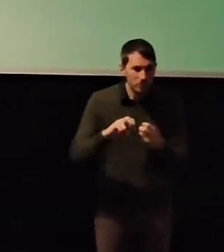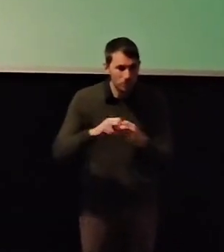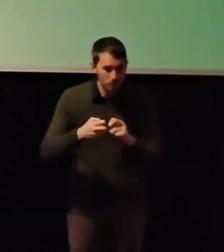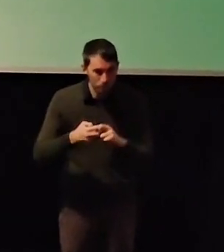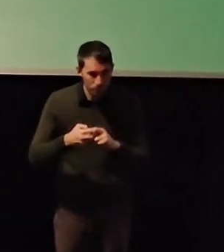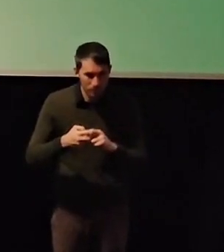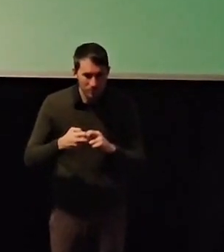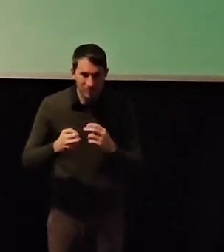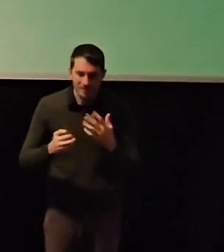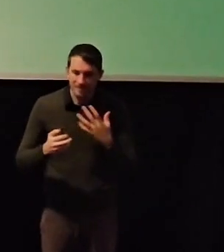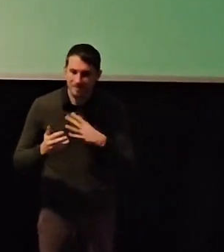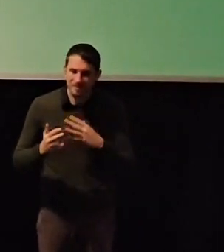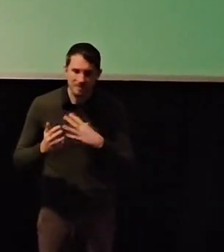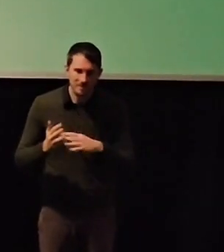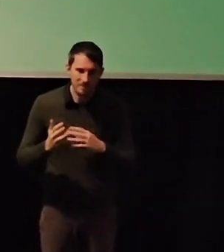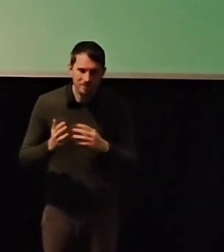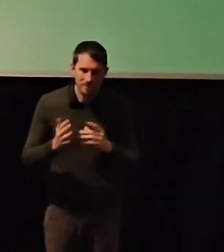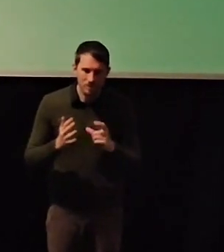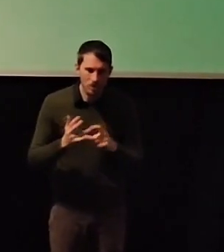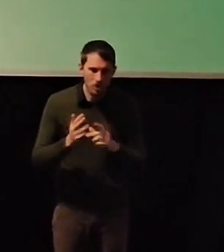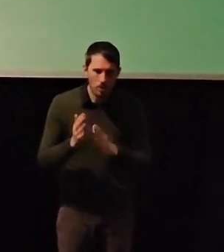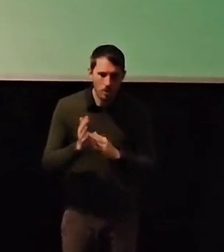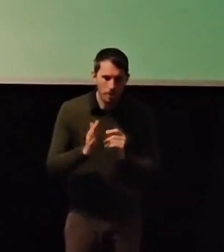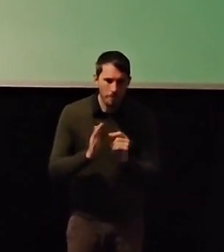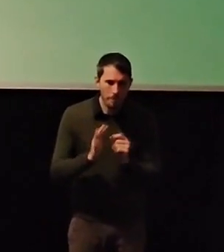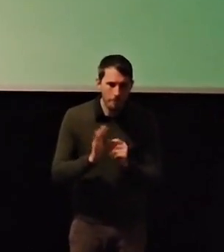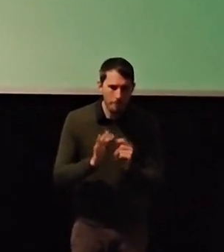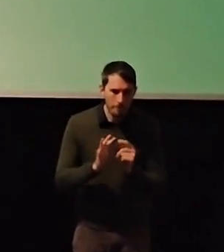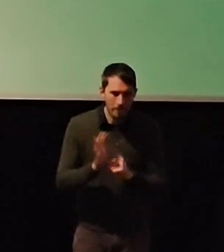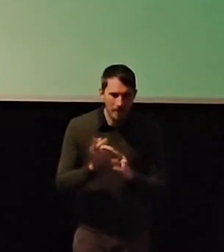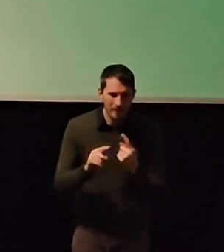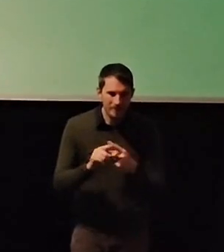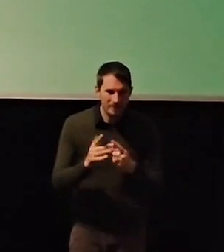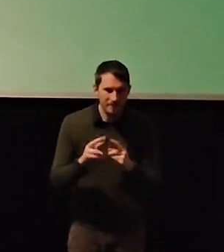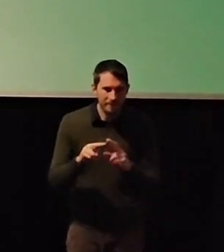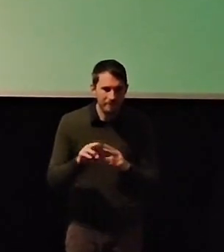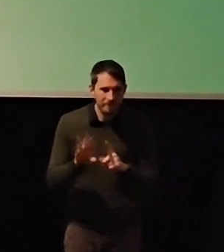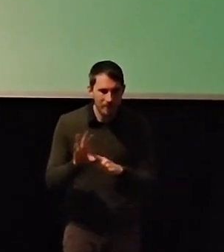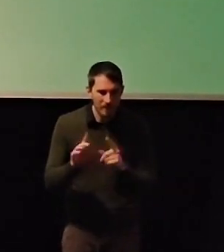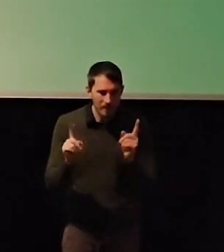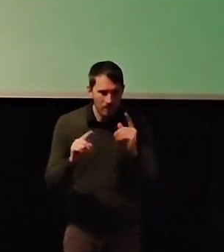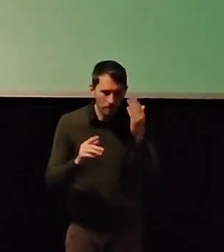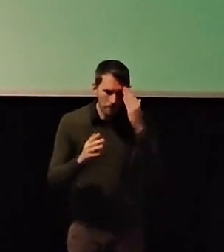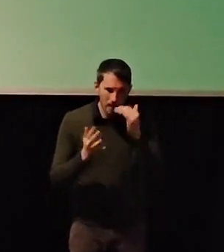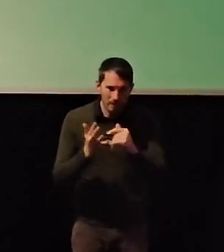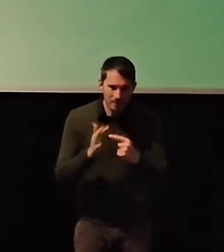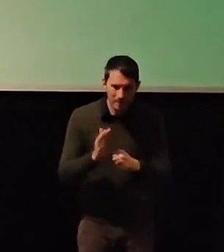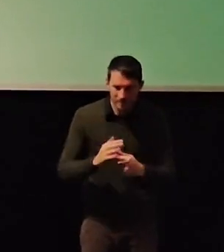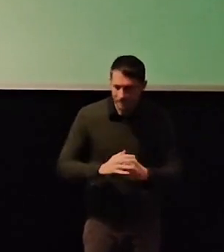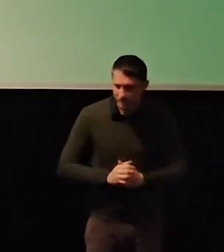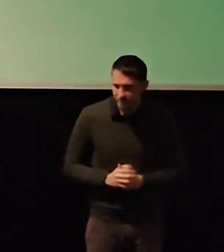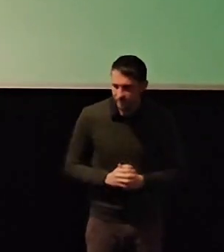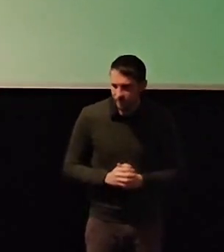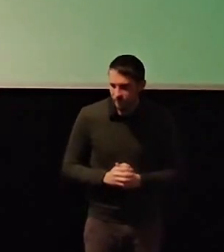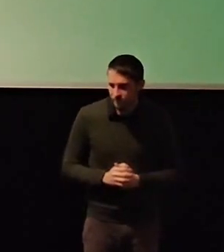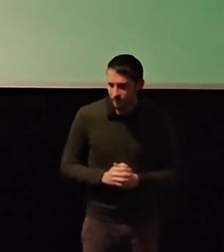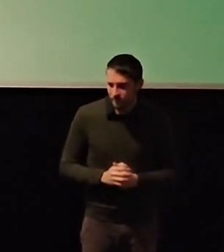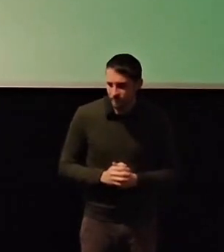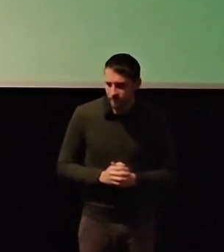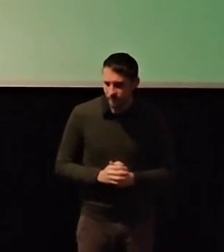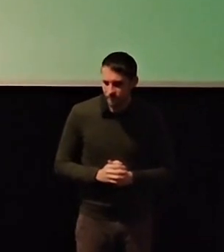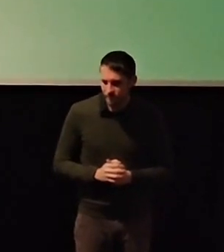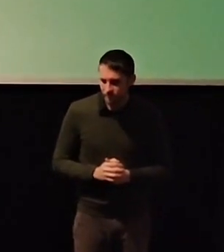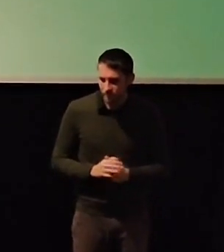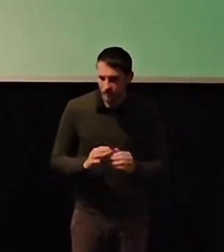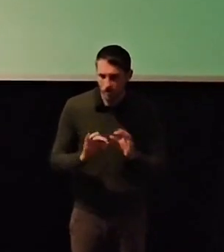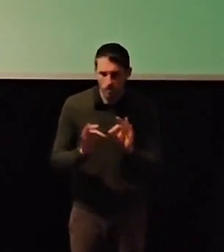to complexify our current mindsets, and not just about how to